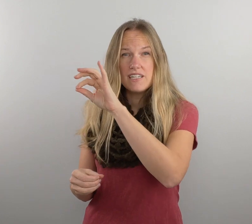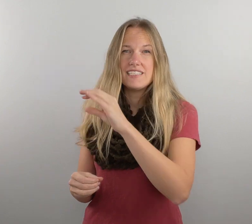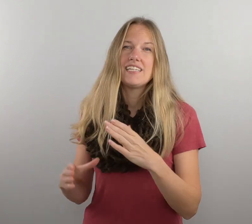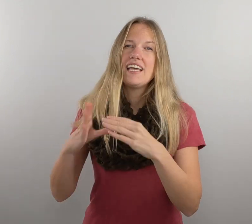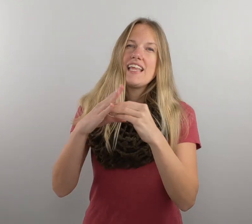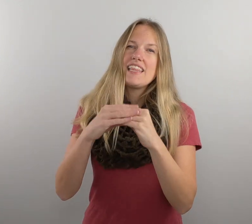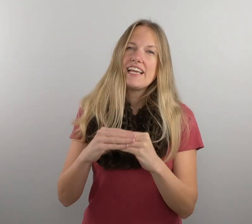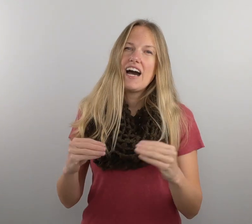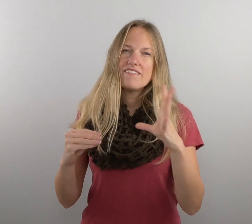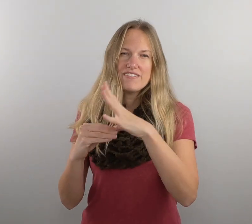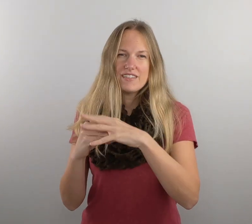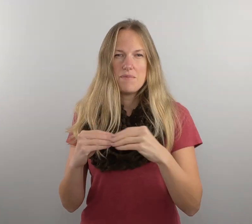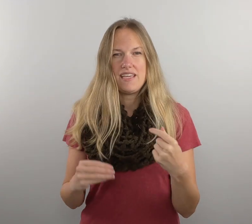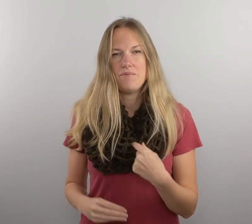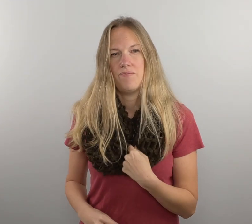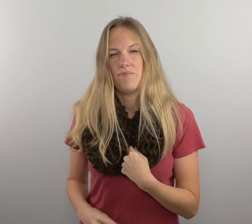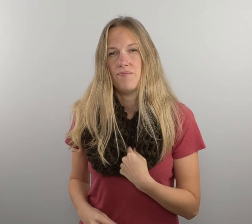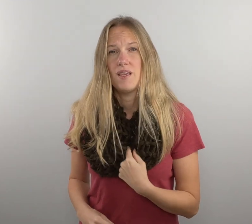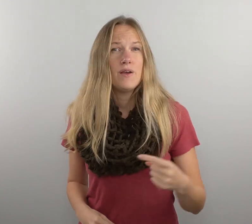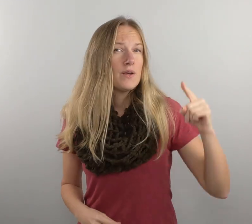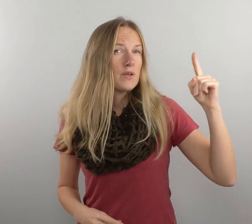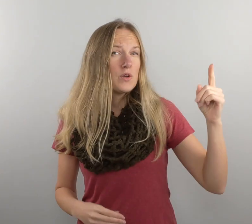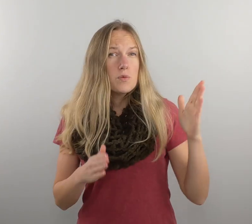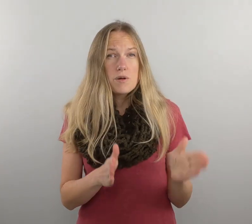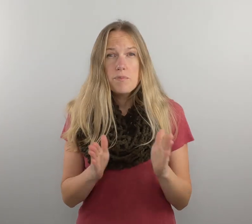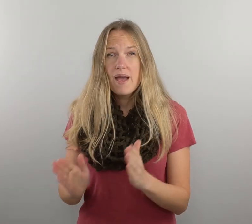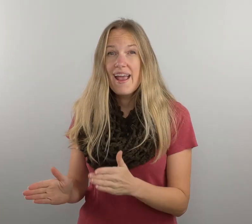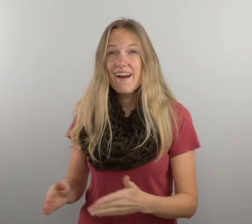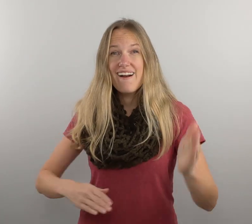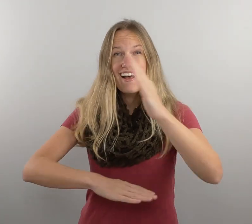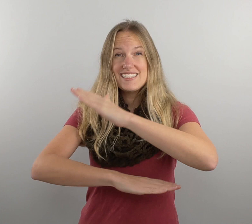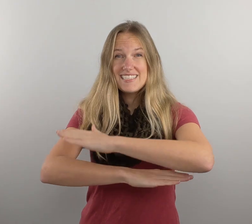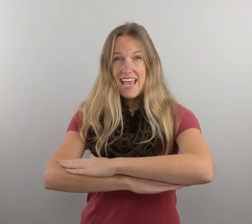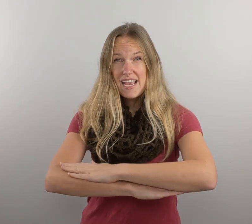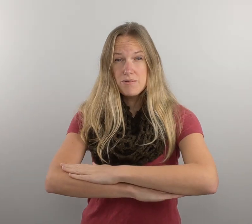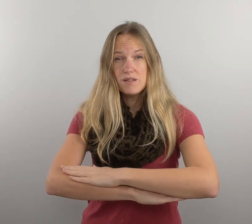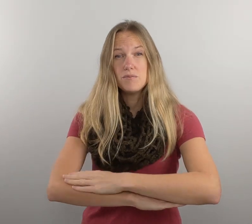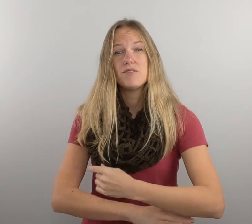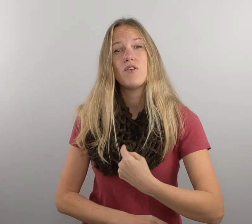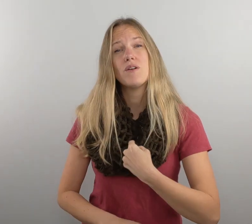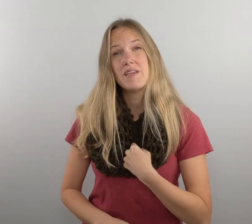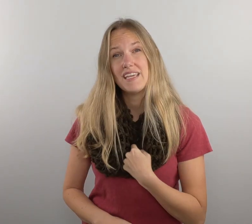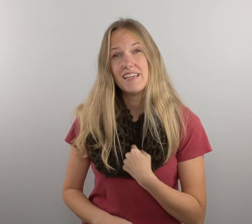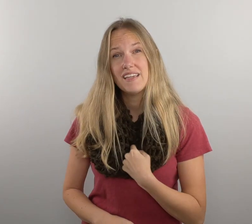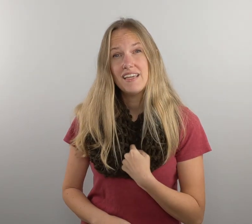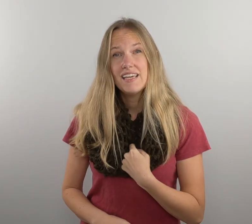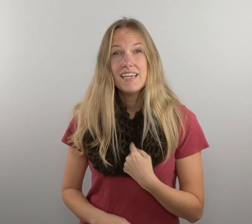spirit, they comfort me. You prepare a table before me in